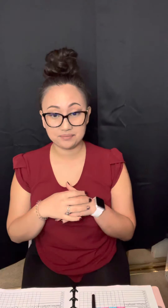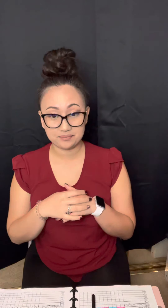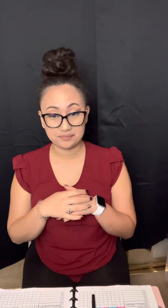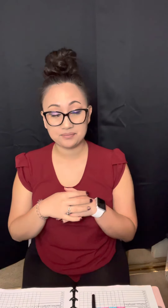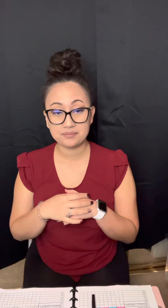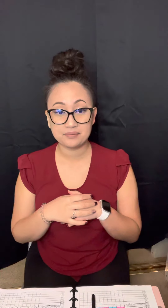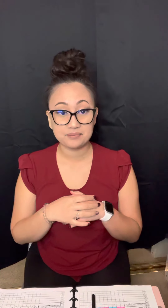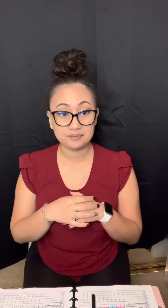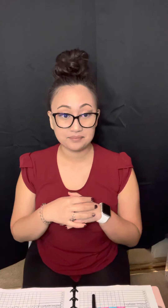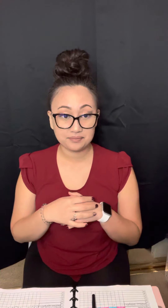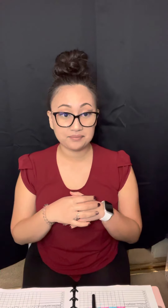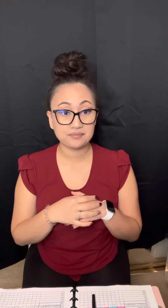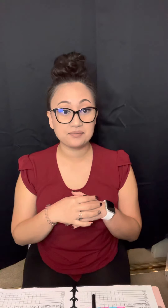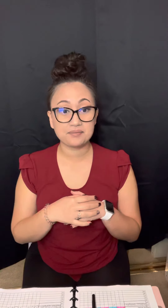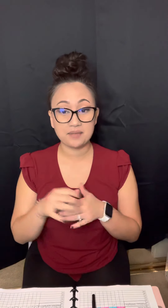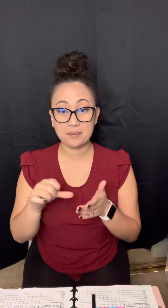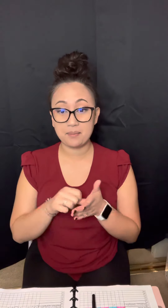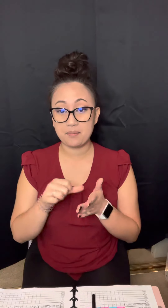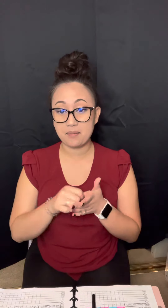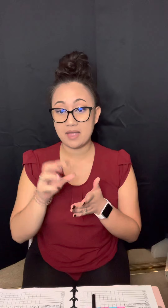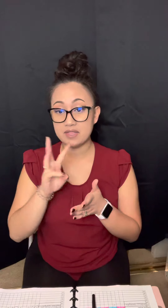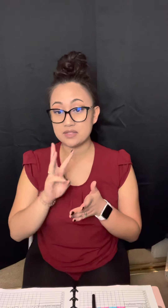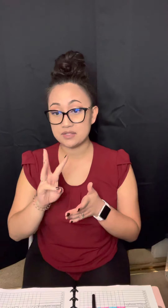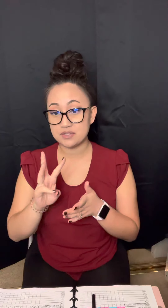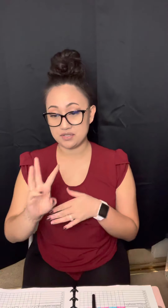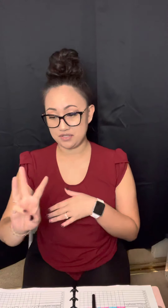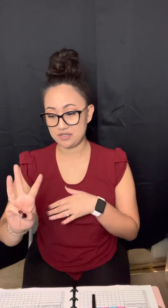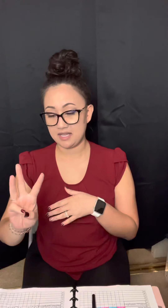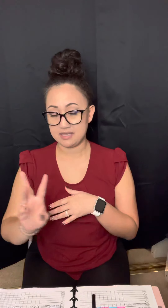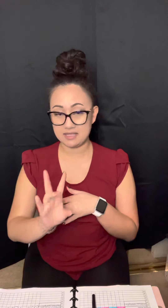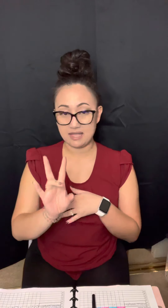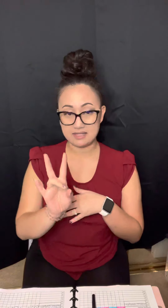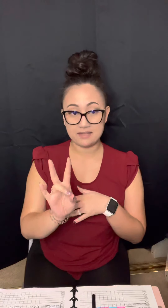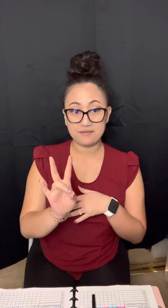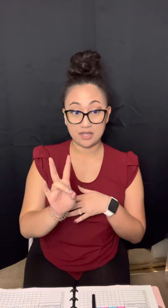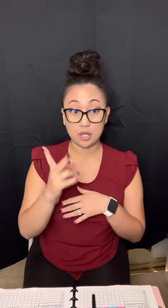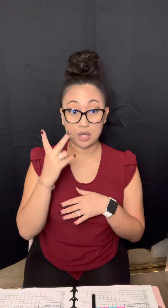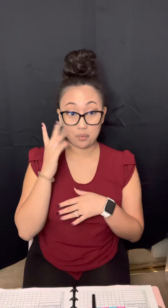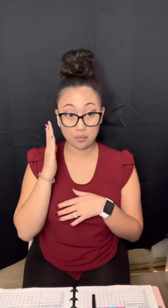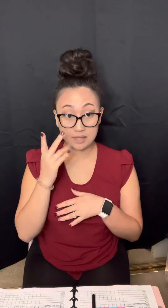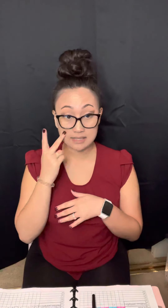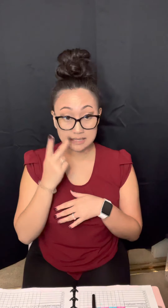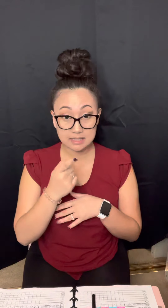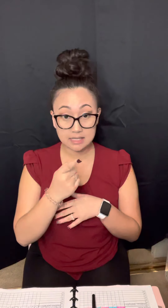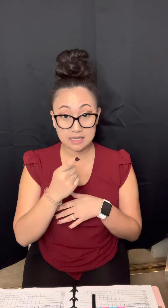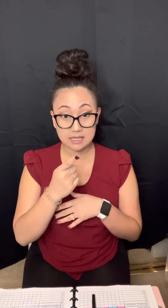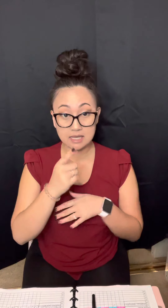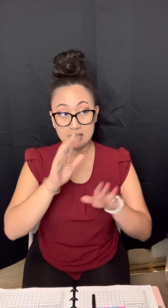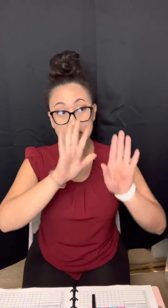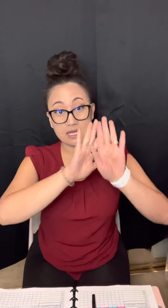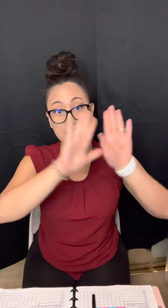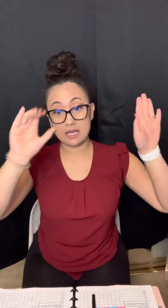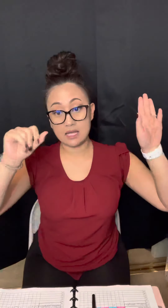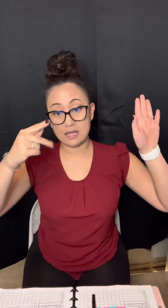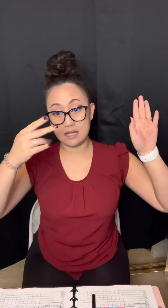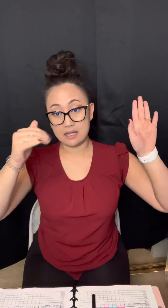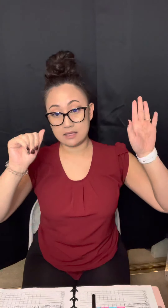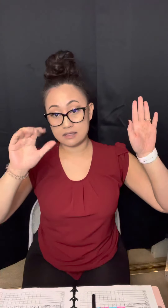We're on page 6 and 7, and you're going to see space. Mr. Gata. We are starting